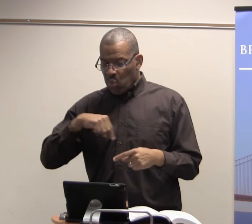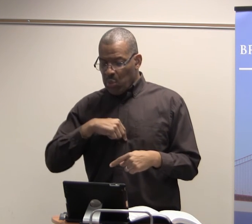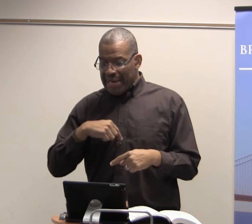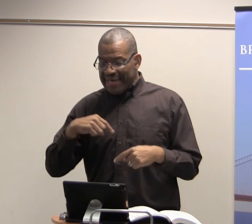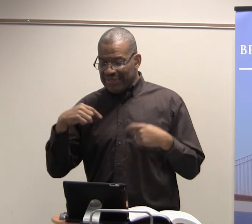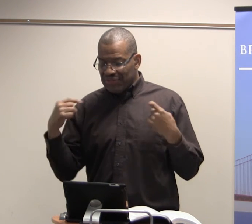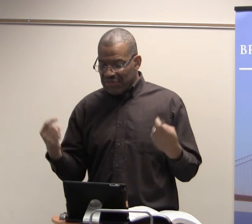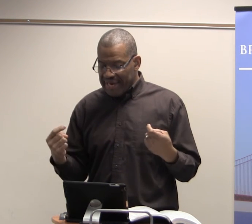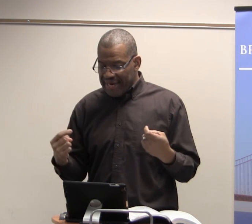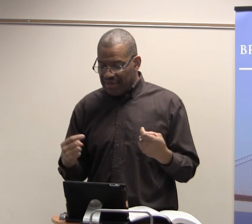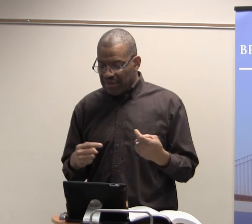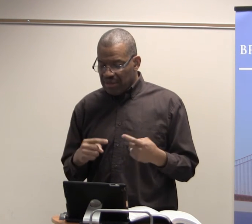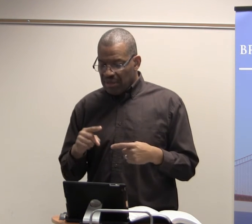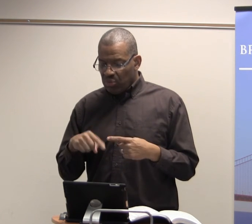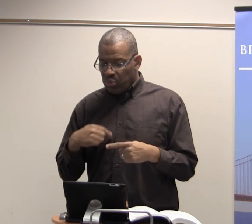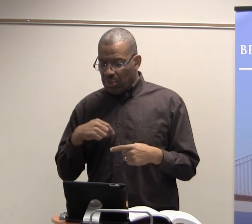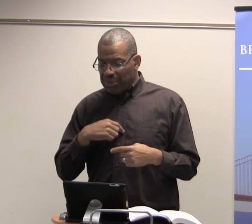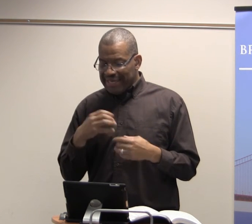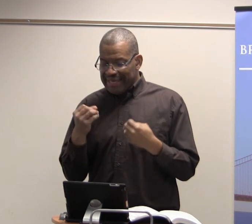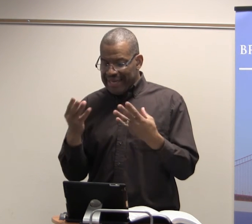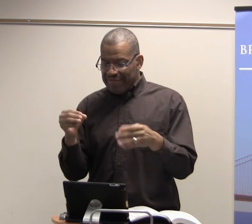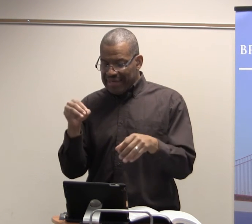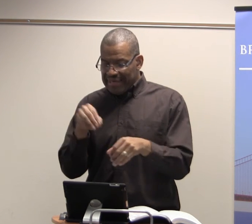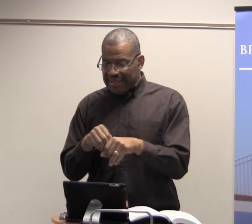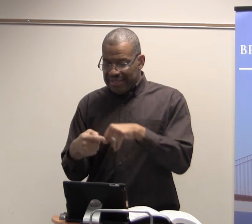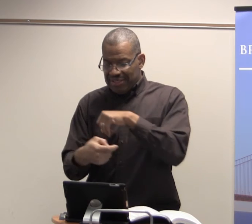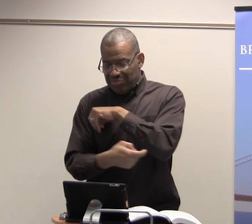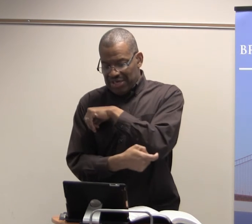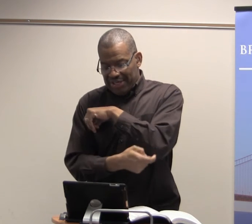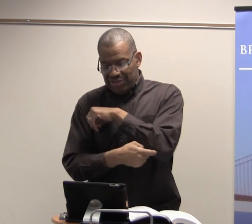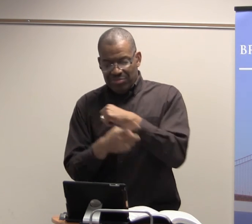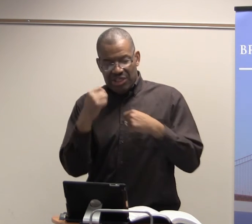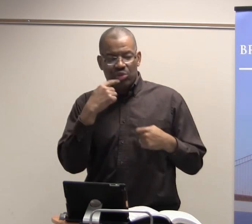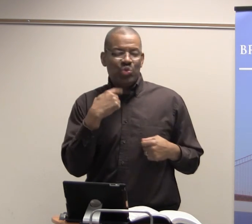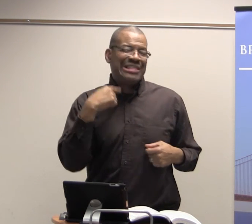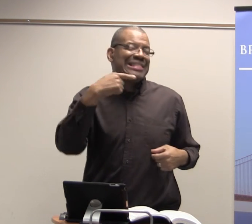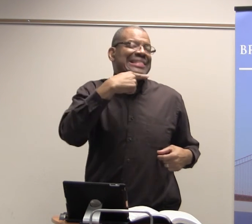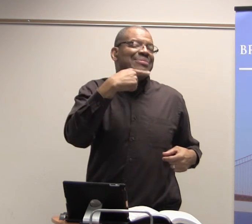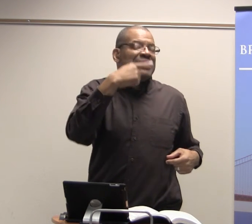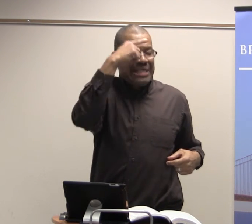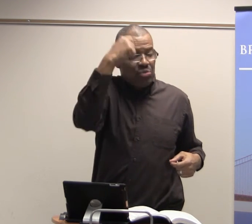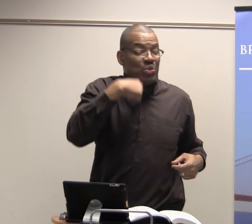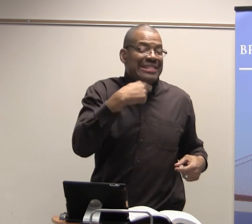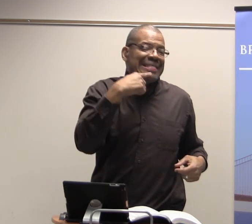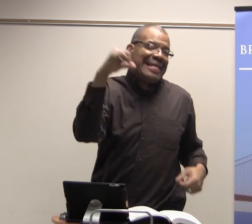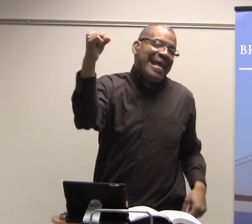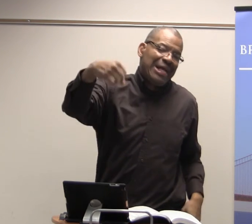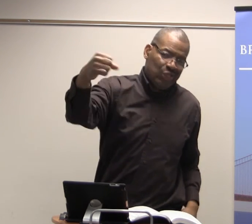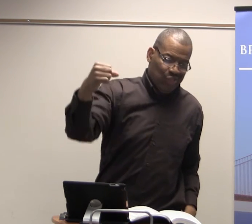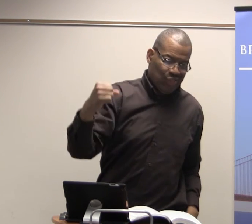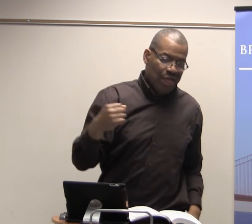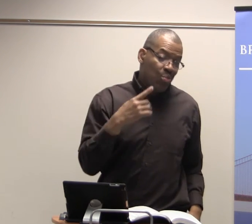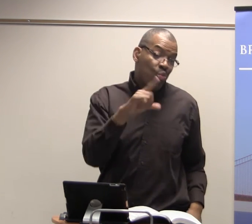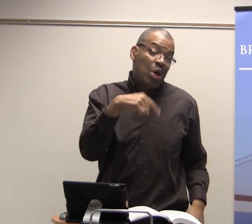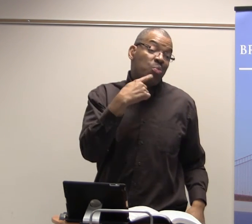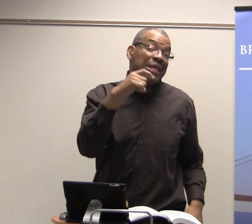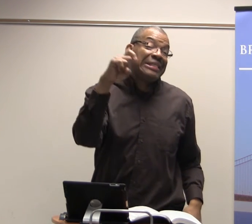We sin when we give in the temptation because we say yes. When we